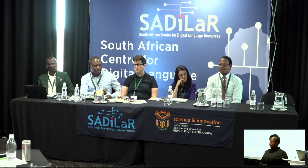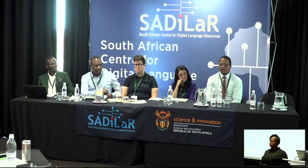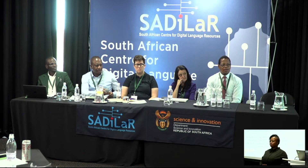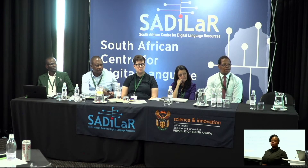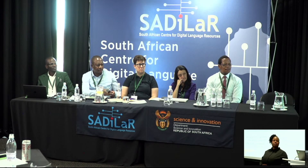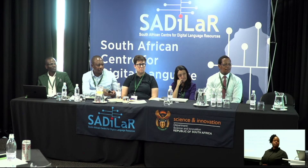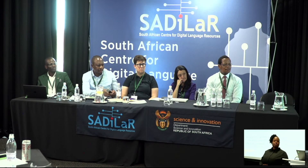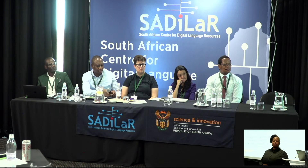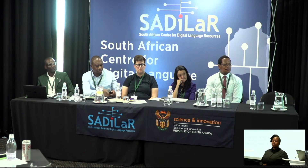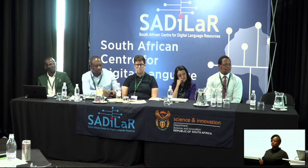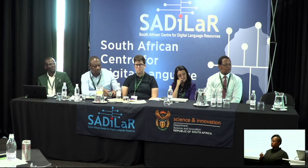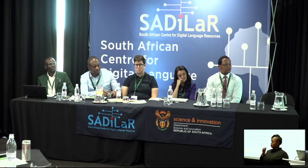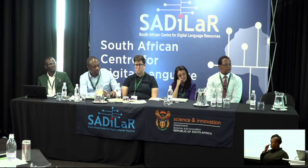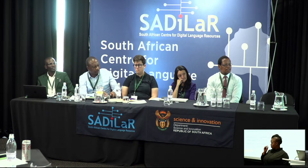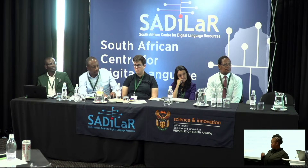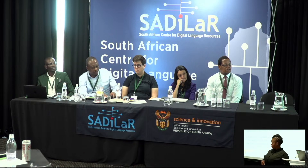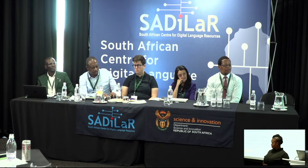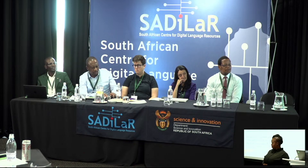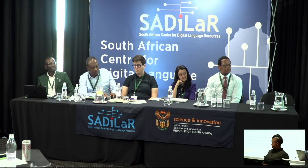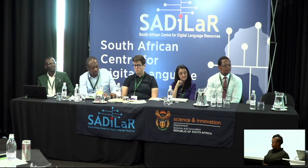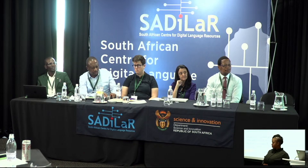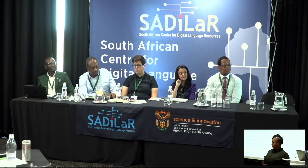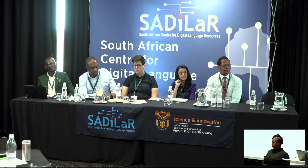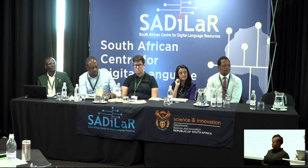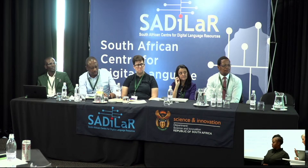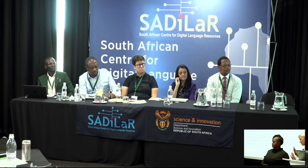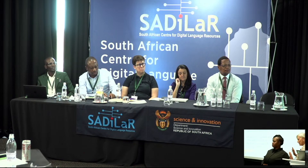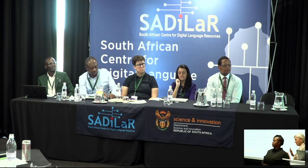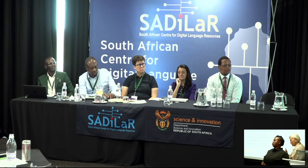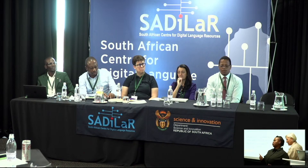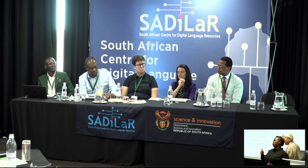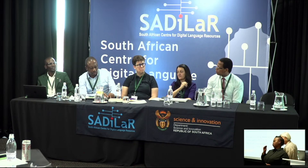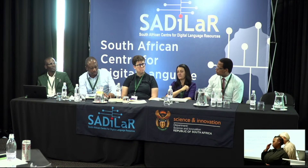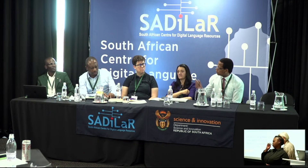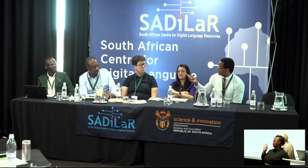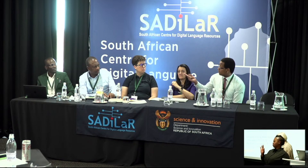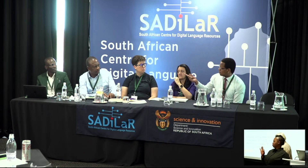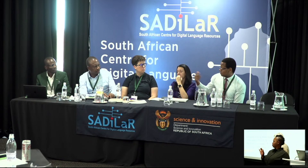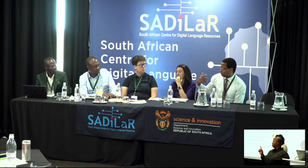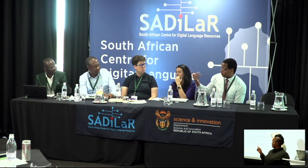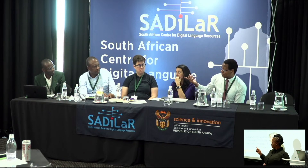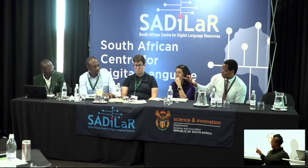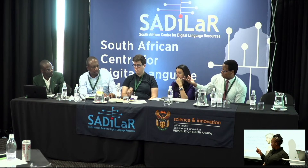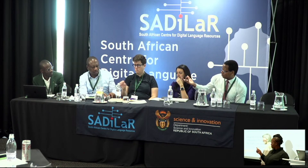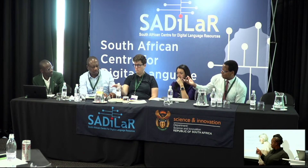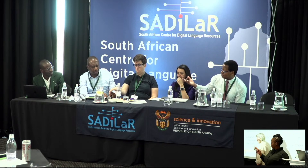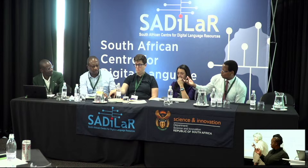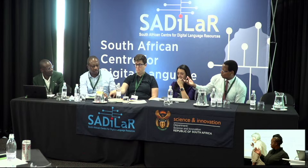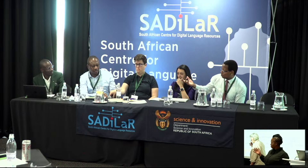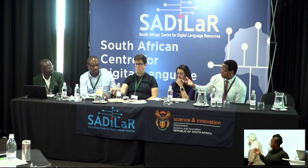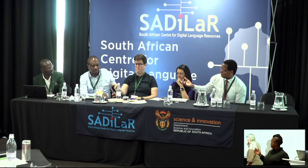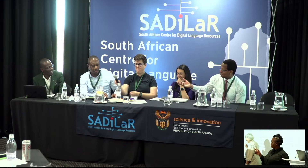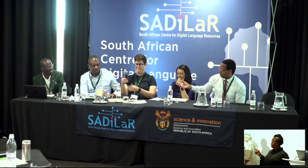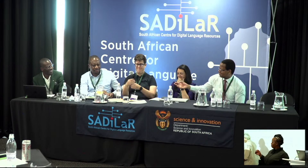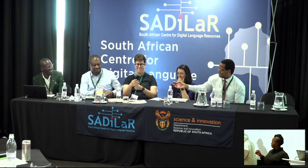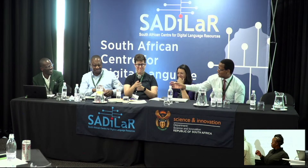That's very good news. That's good news, yes. Very, very good. Very good news. Very. So last